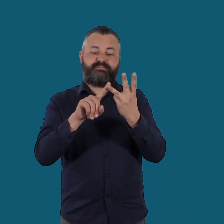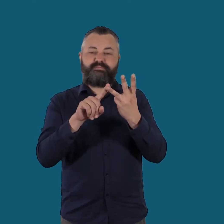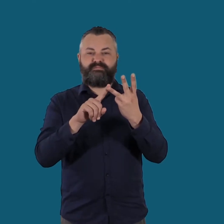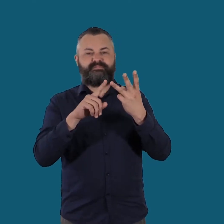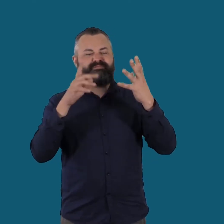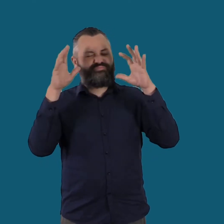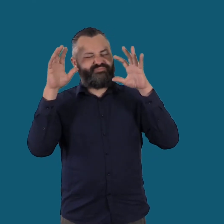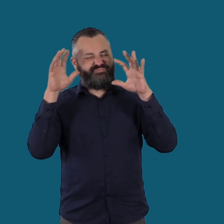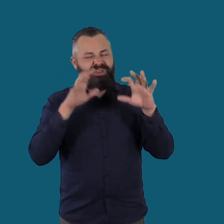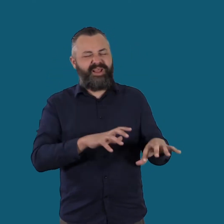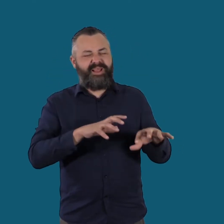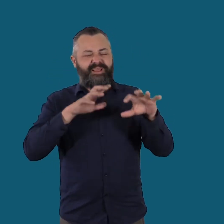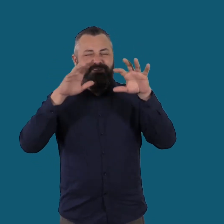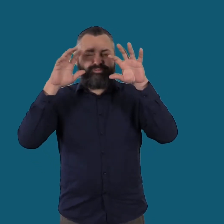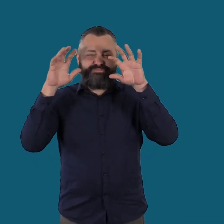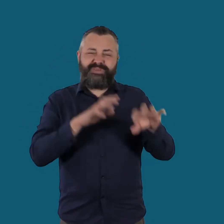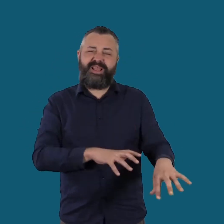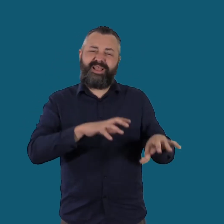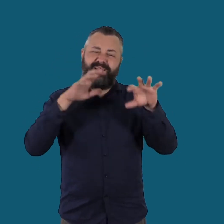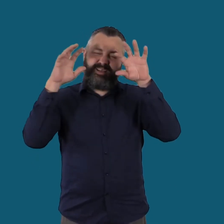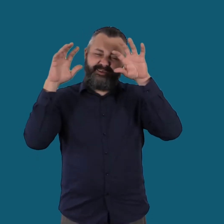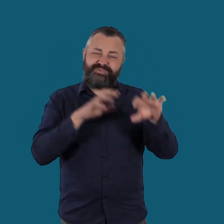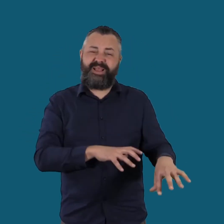loose sediment, and heavy rainfall and melting snow.